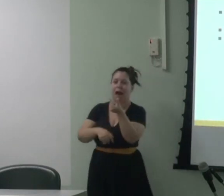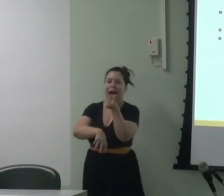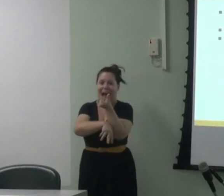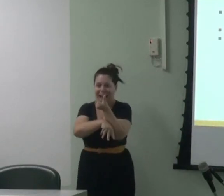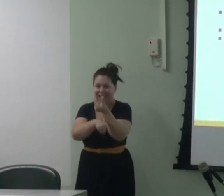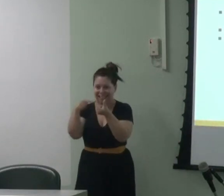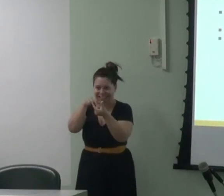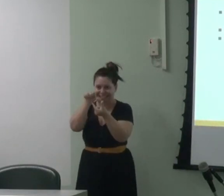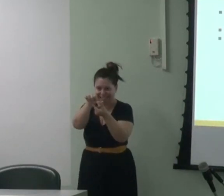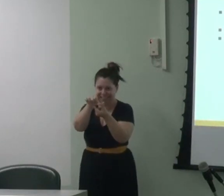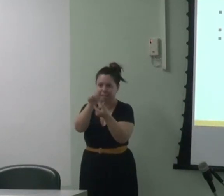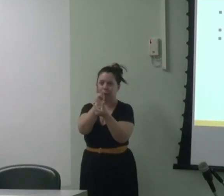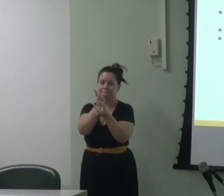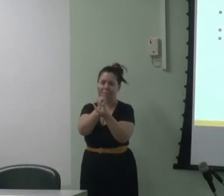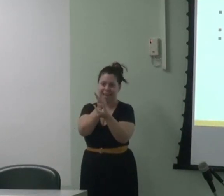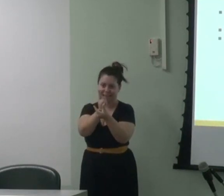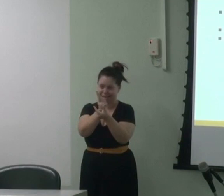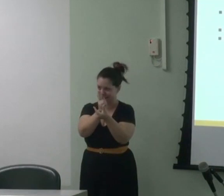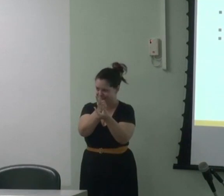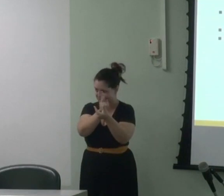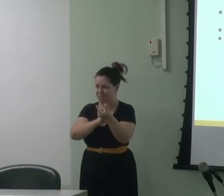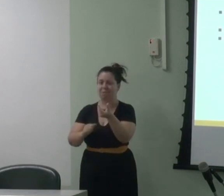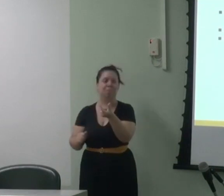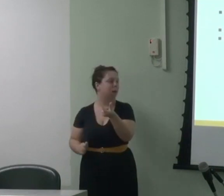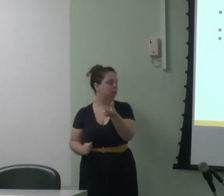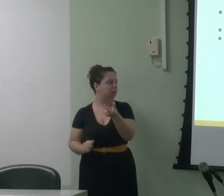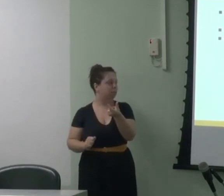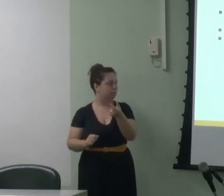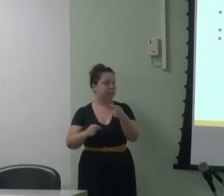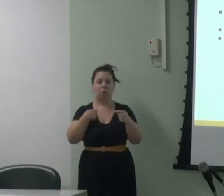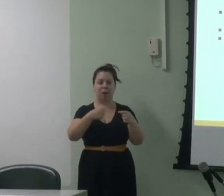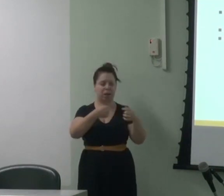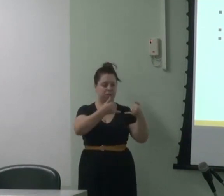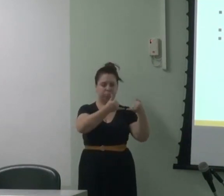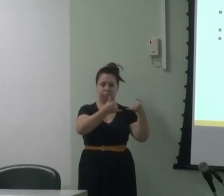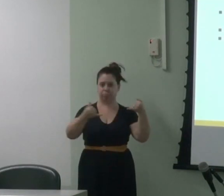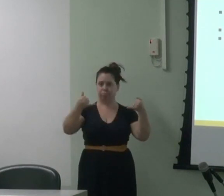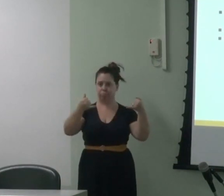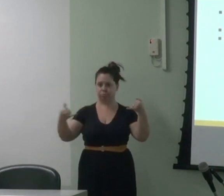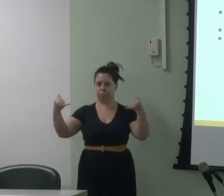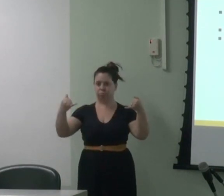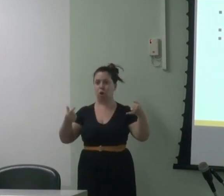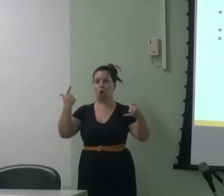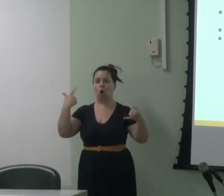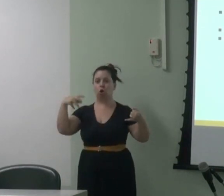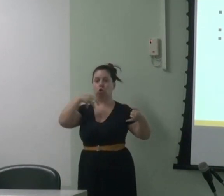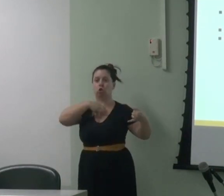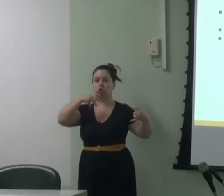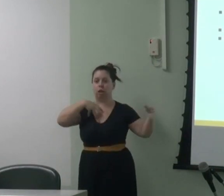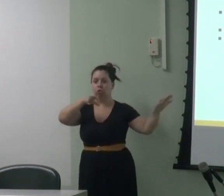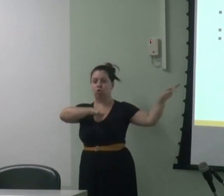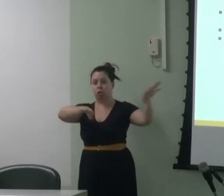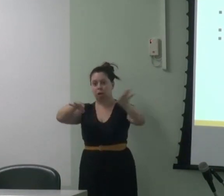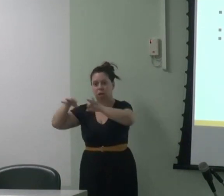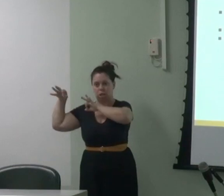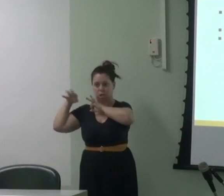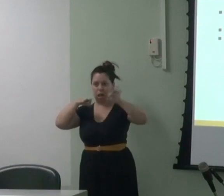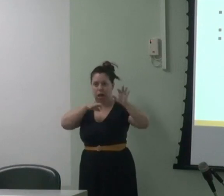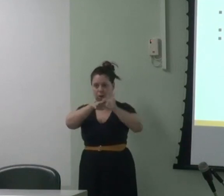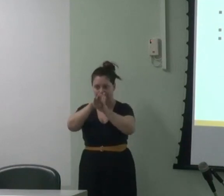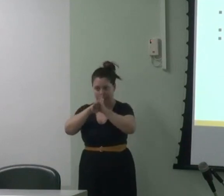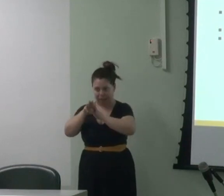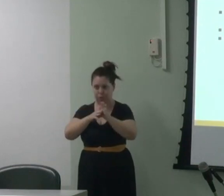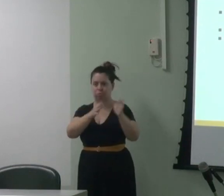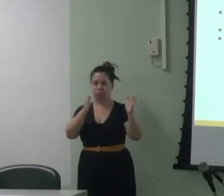And we want to organize them according to how they increase their morphological structure,